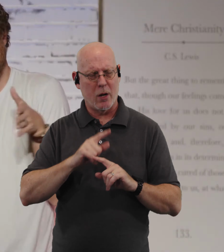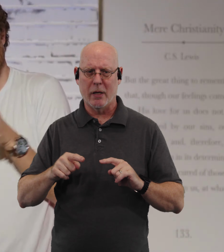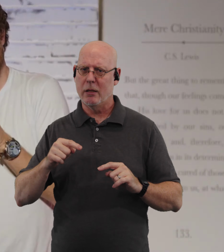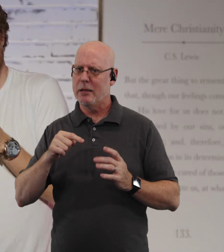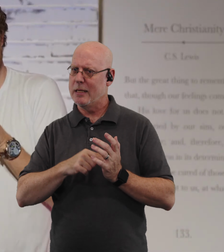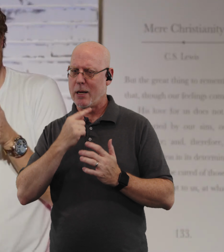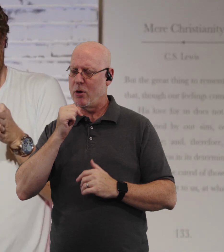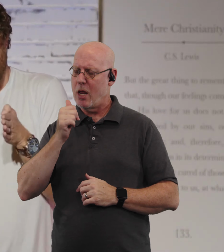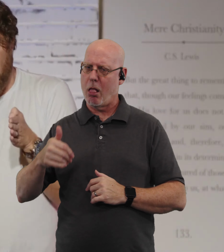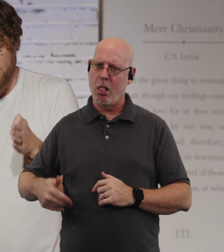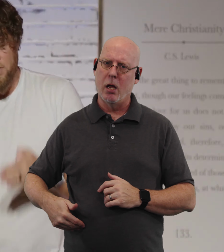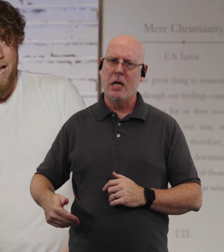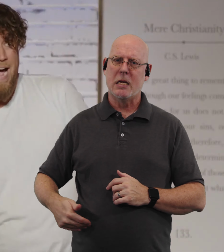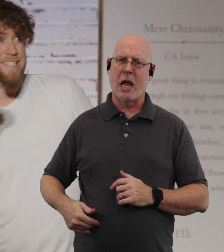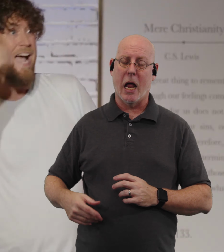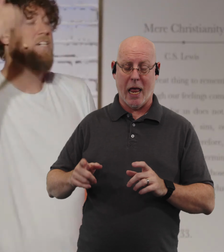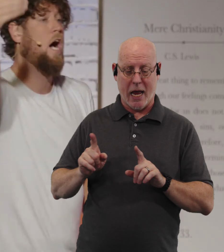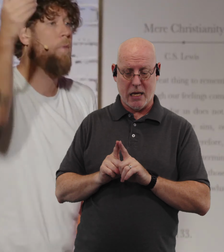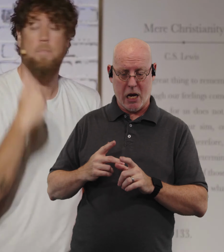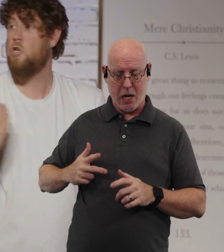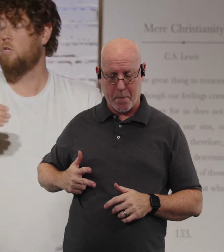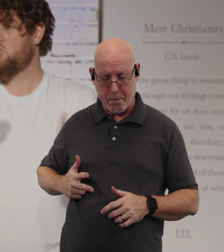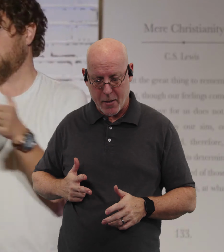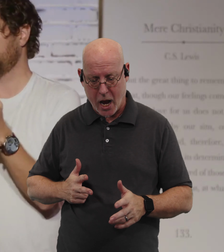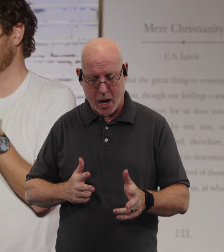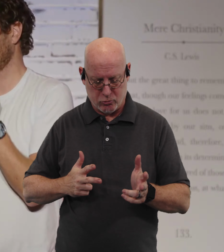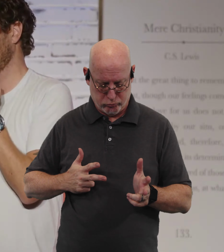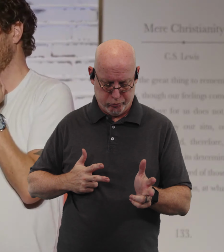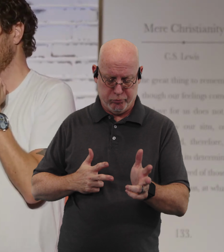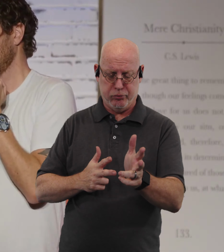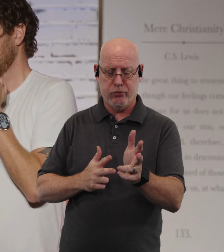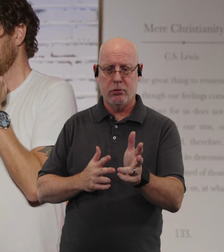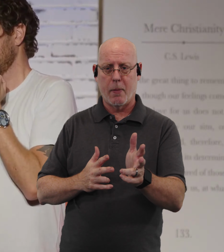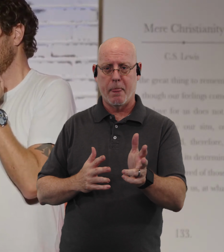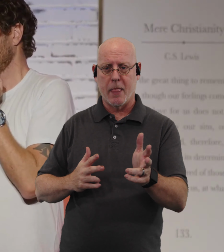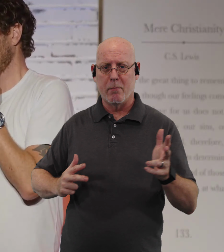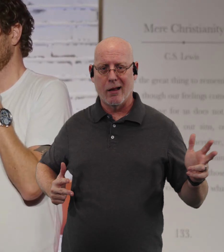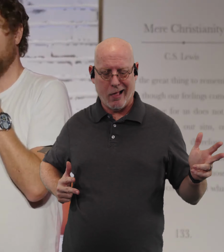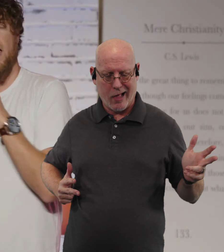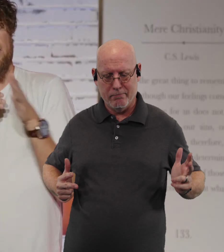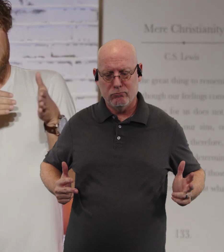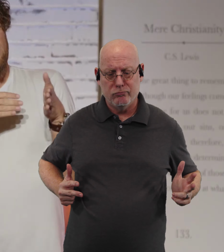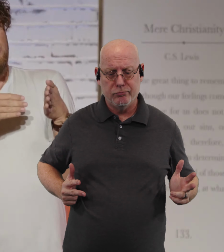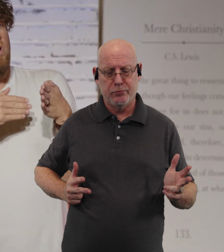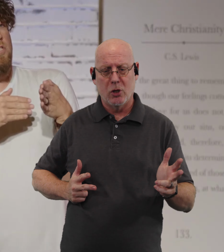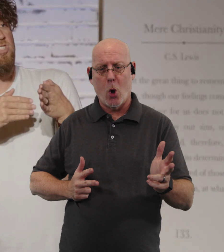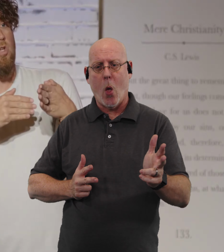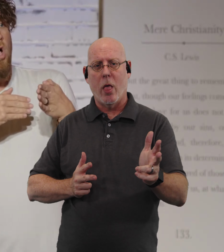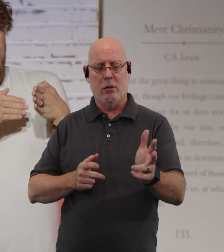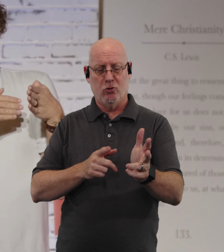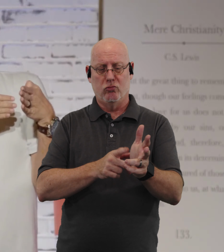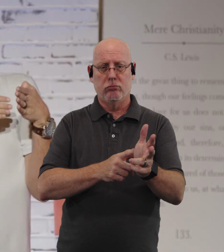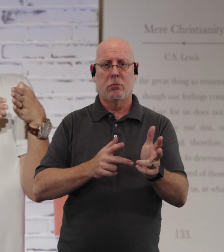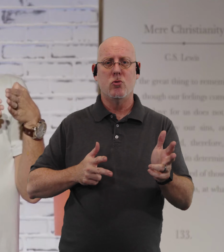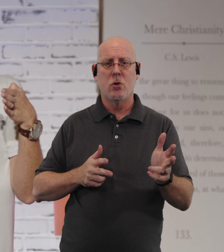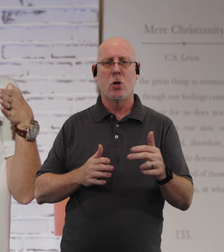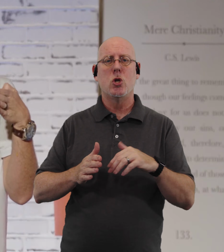wasn't in this situation. All of a sudden, as I come up to the truck, just a couple of yards away, the truck